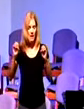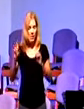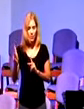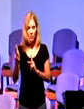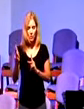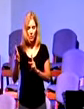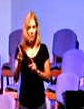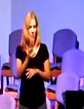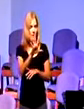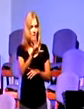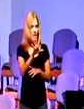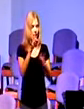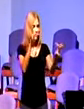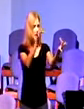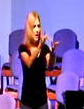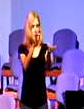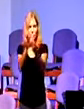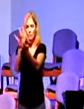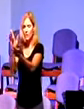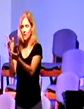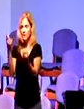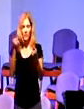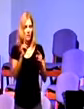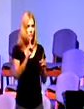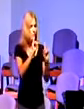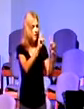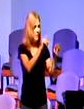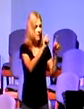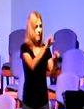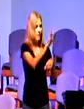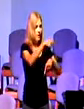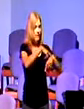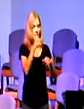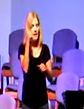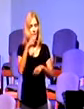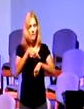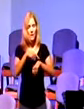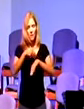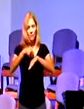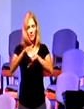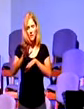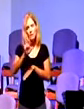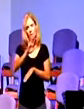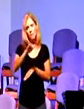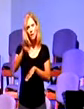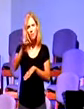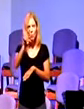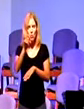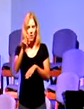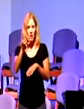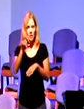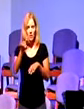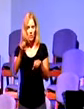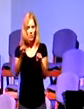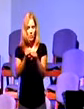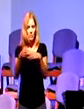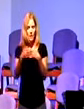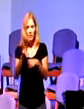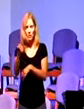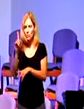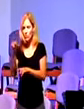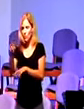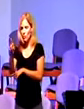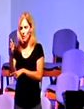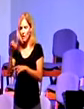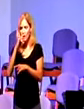do 5 outreach events, meaning we went out 5 times, and each time we delivered about 100 shoeboxes to 100 kids. And